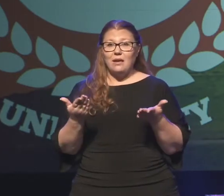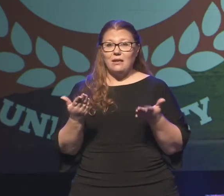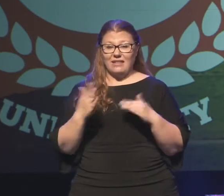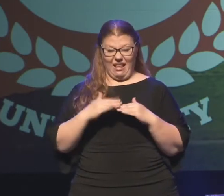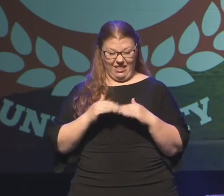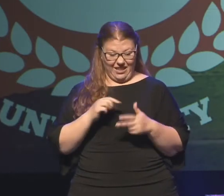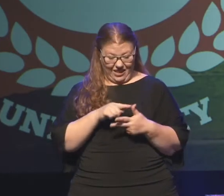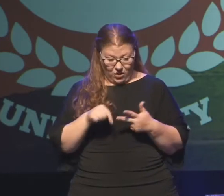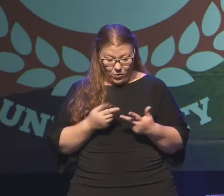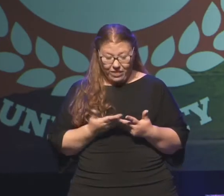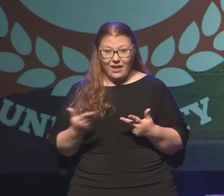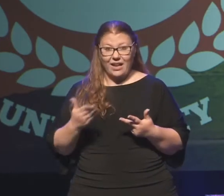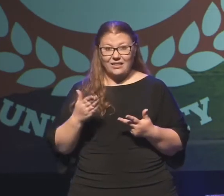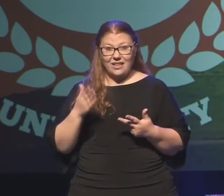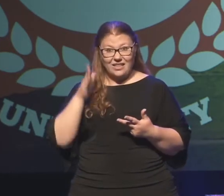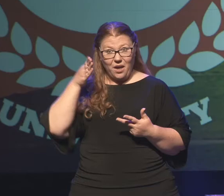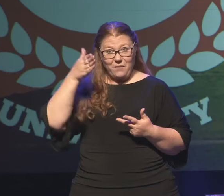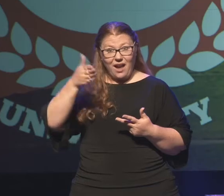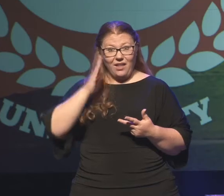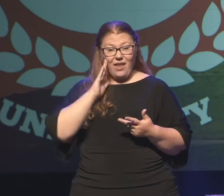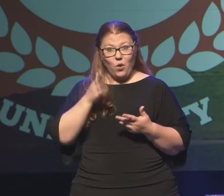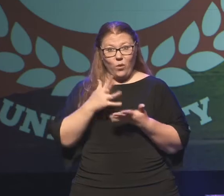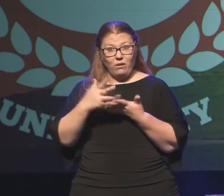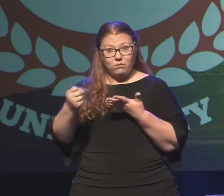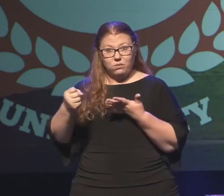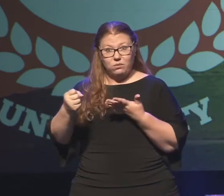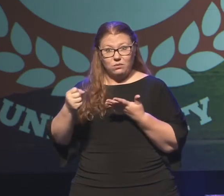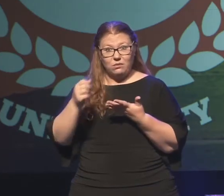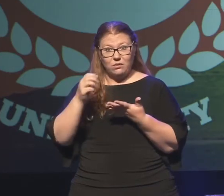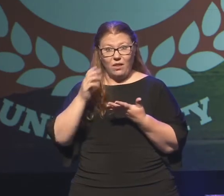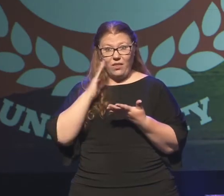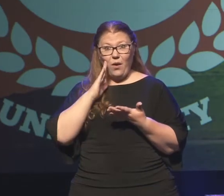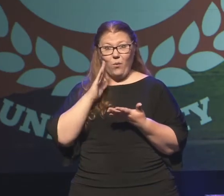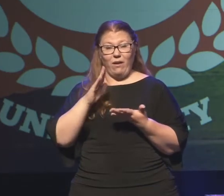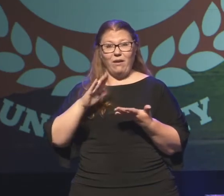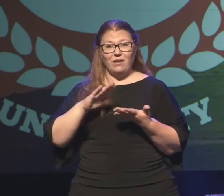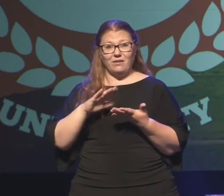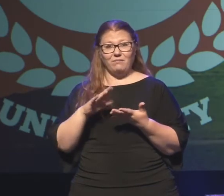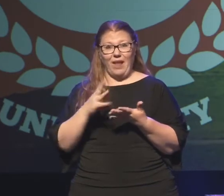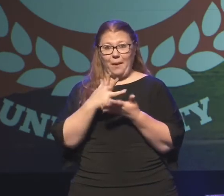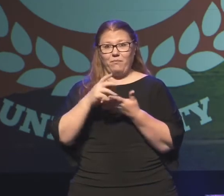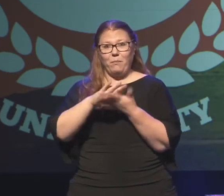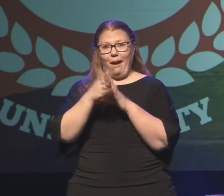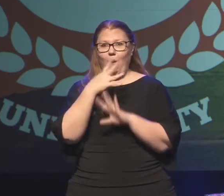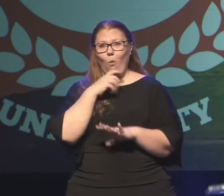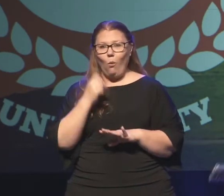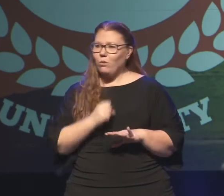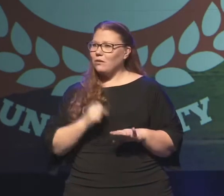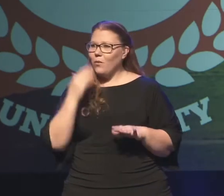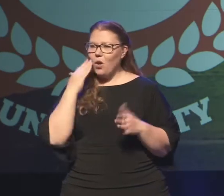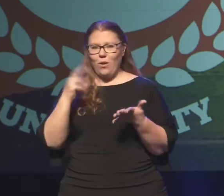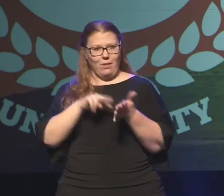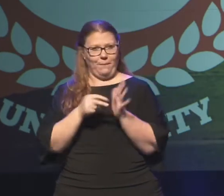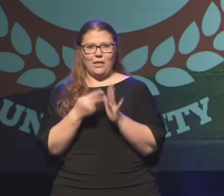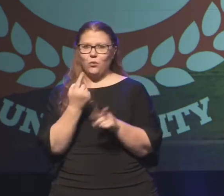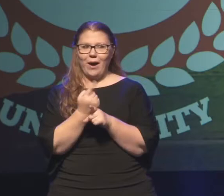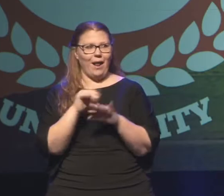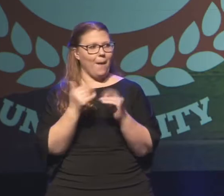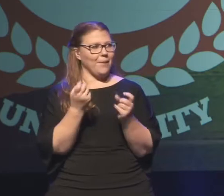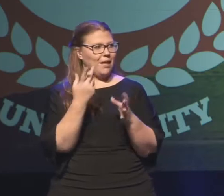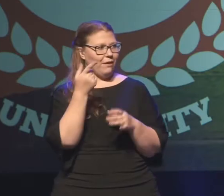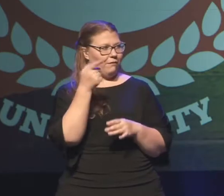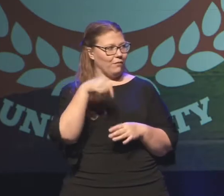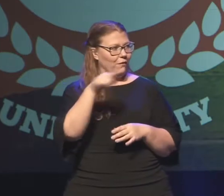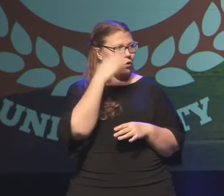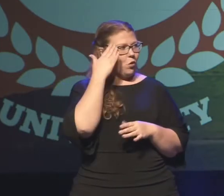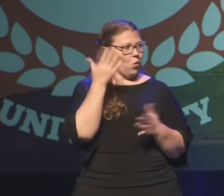things, someday they're going to stop. They're going to become obsolete. We know what that means, right? How many of you know what this